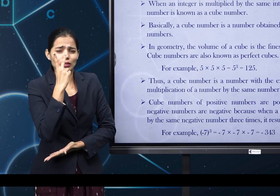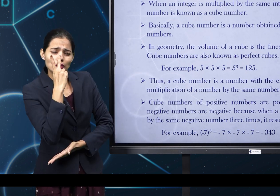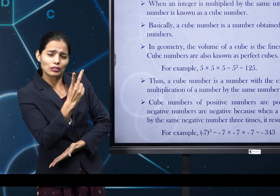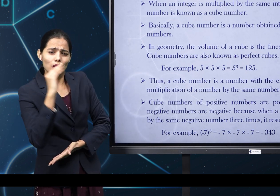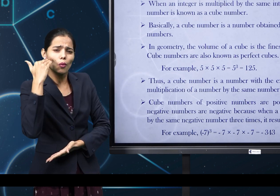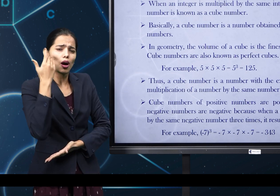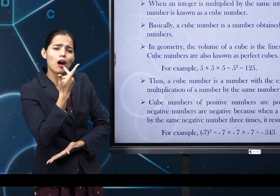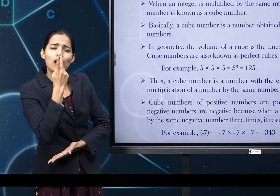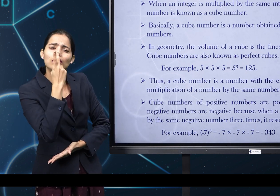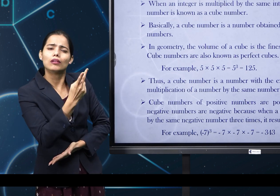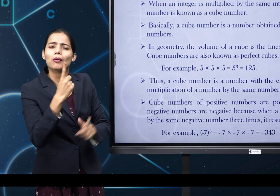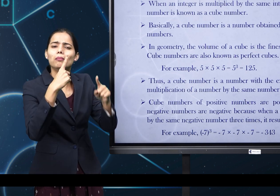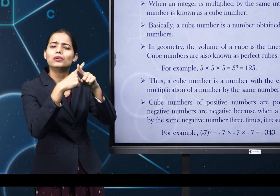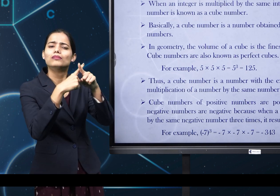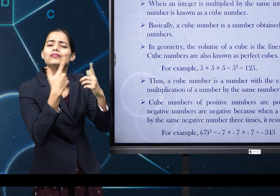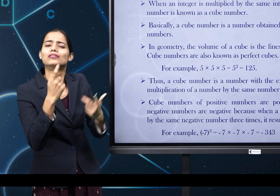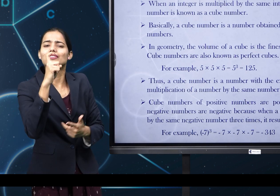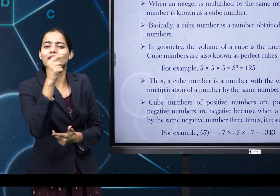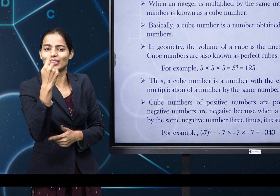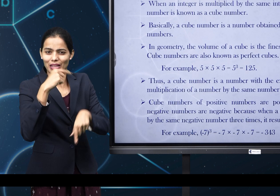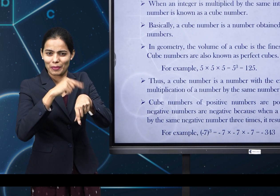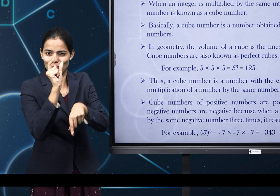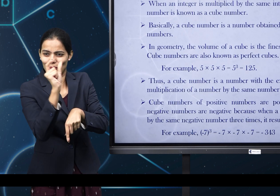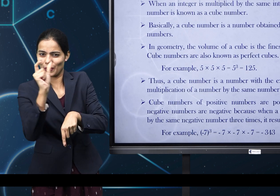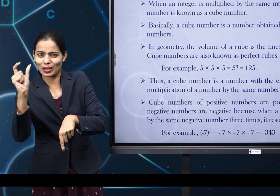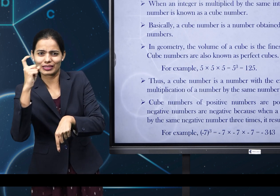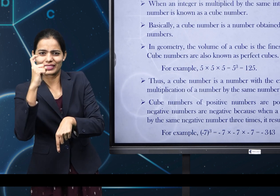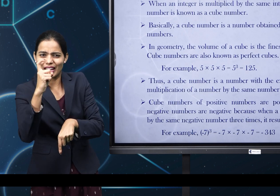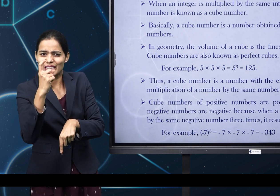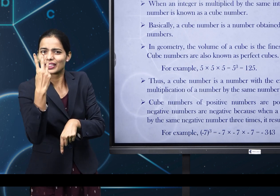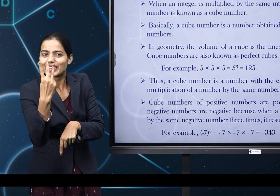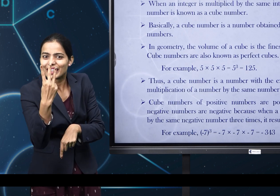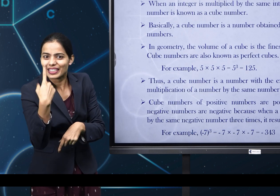We can see when we multiply minus 7 3 times, the result is minus